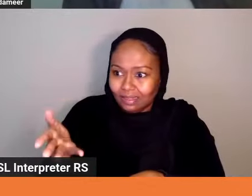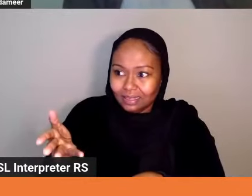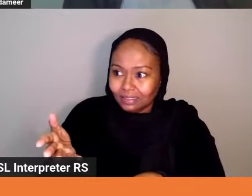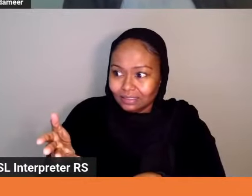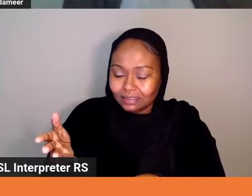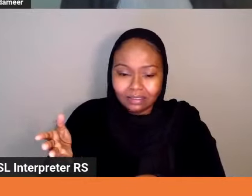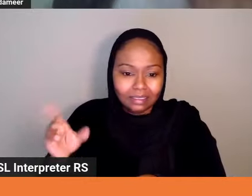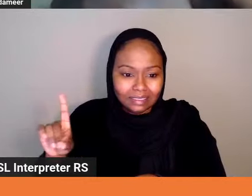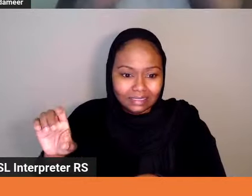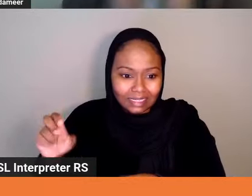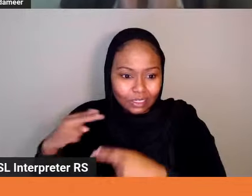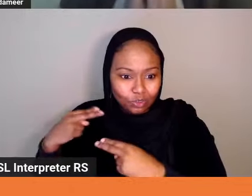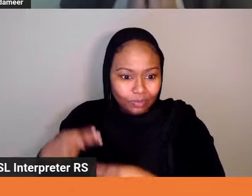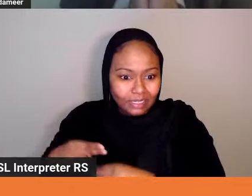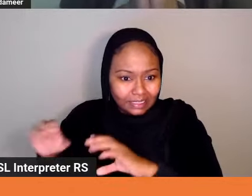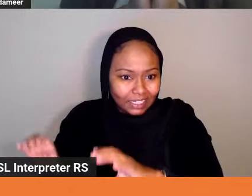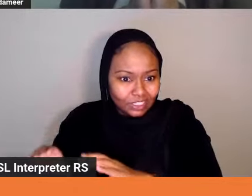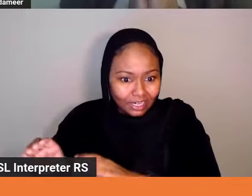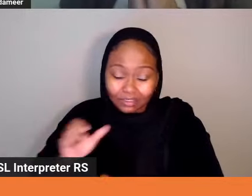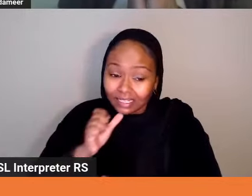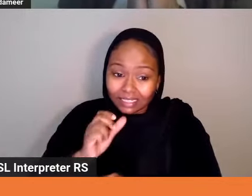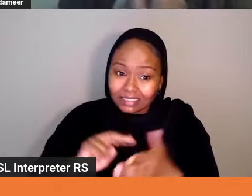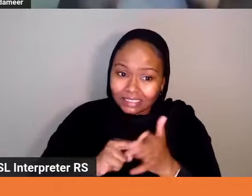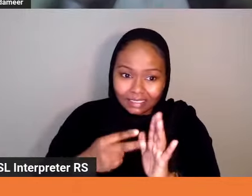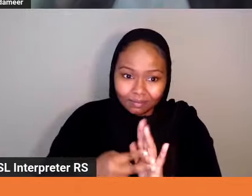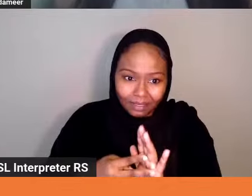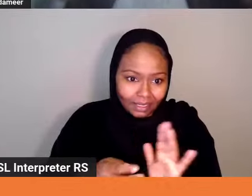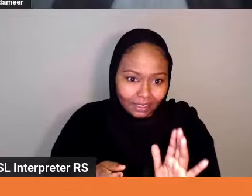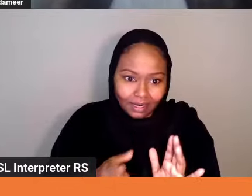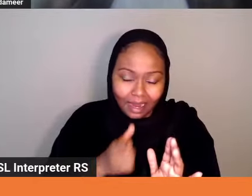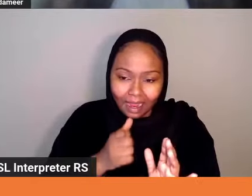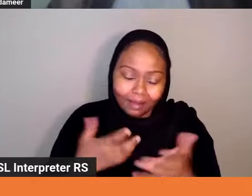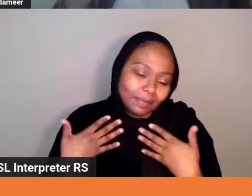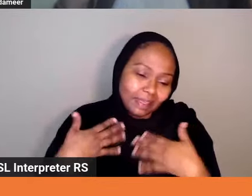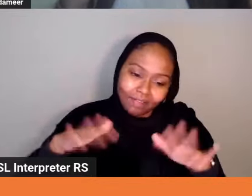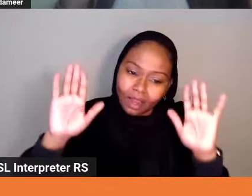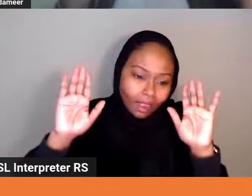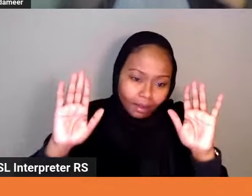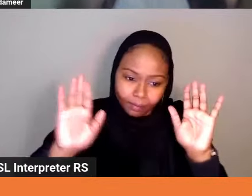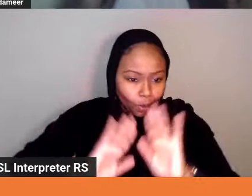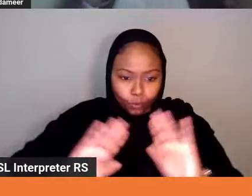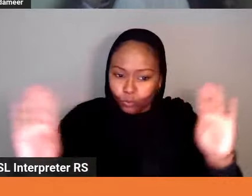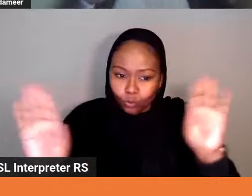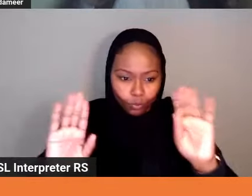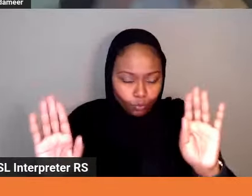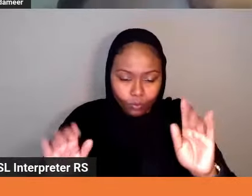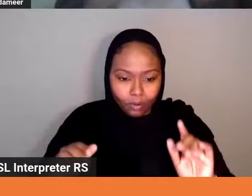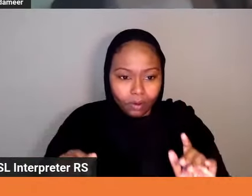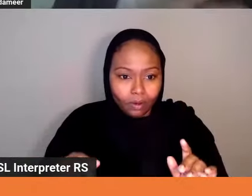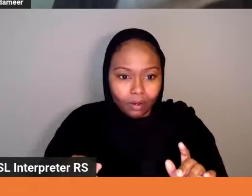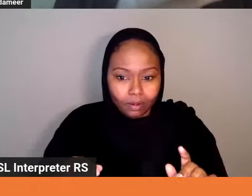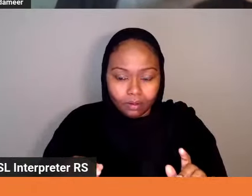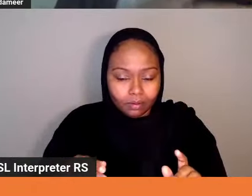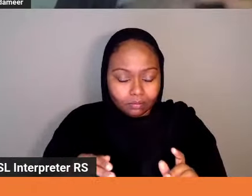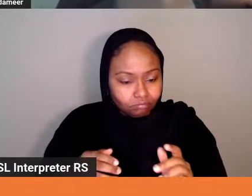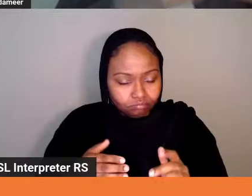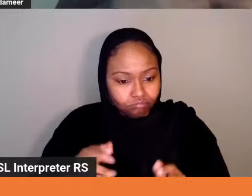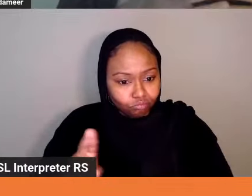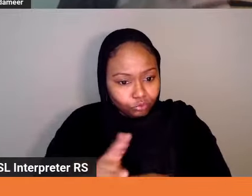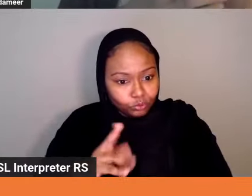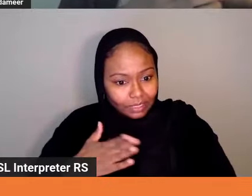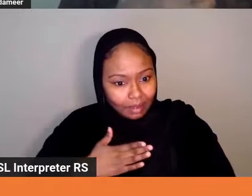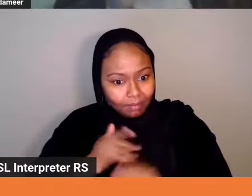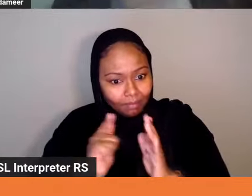dehumanization actions. It doesn't mean that I give up being a lawyer or trying to exhaust